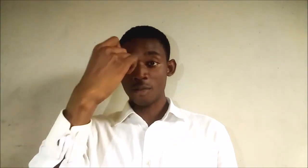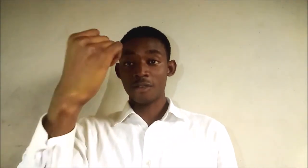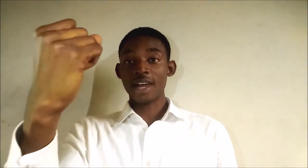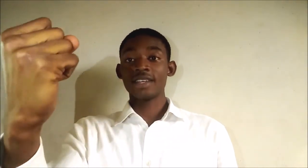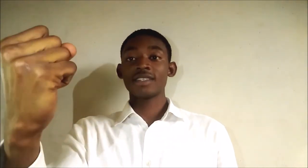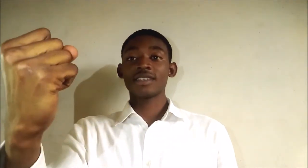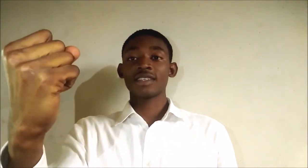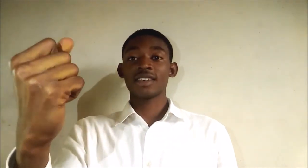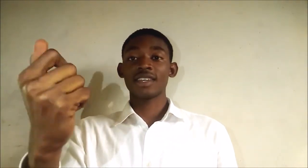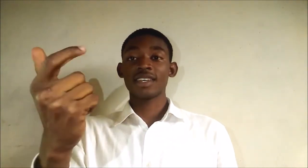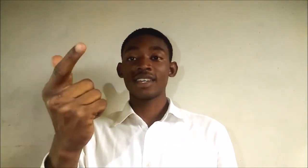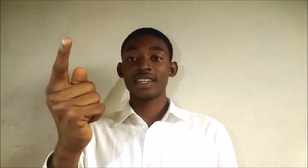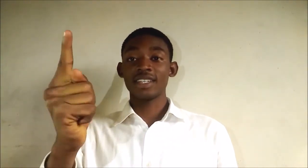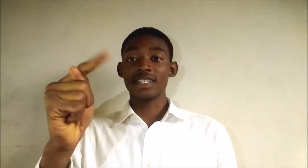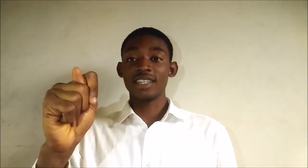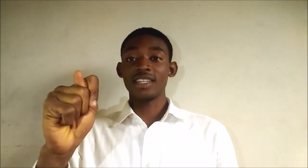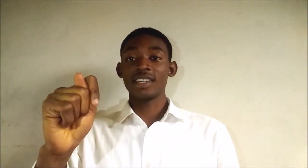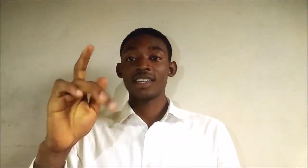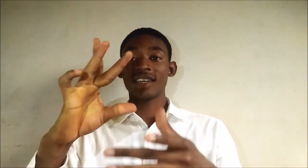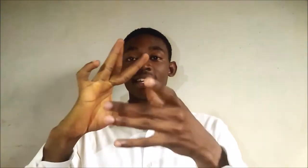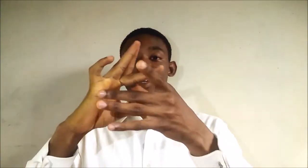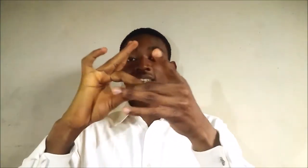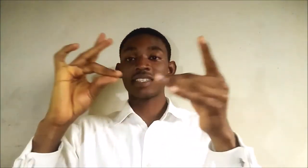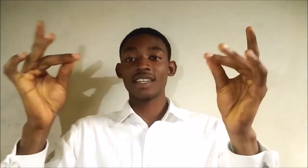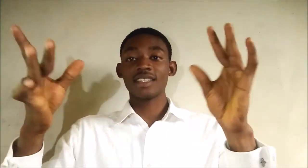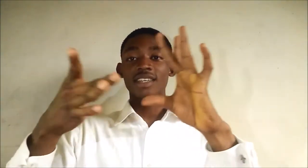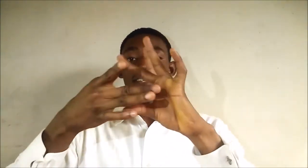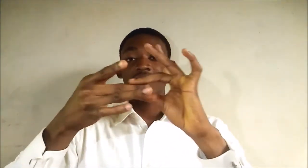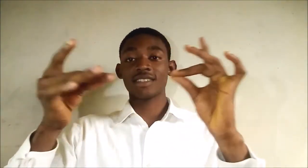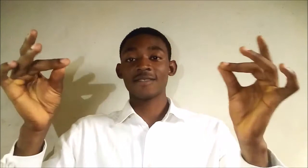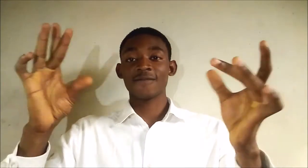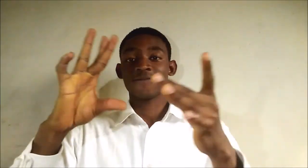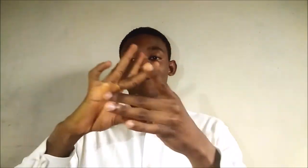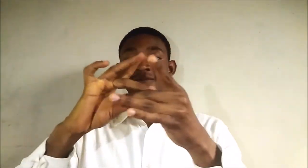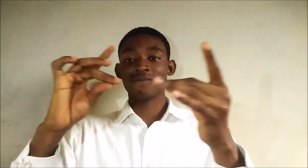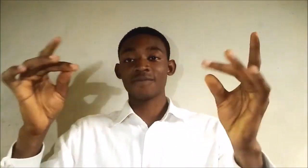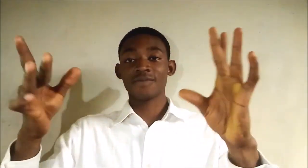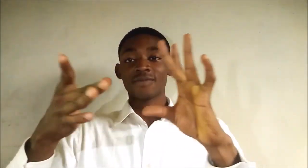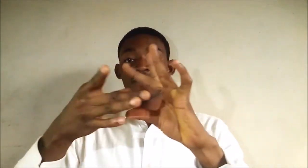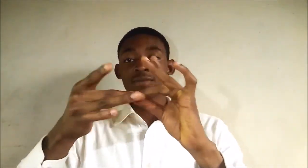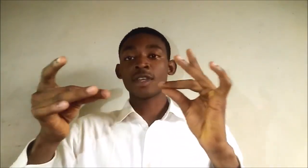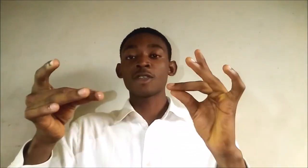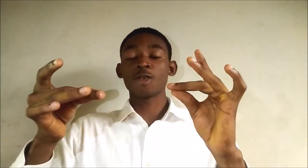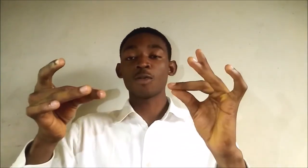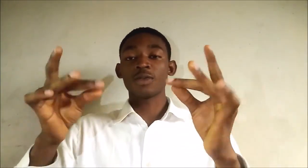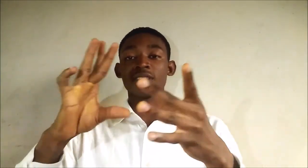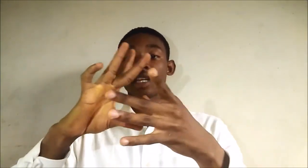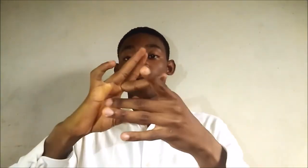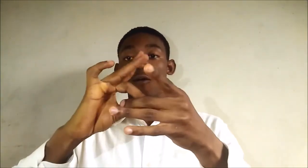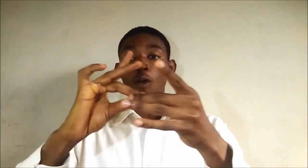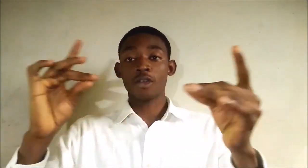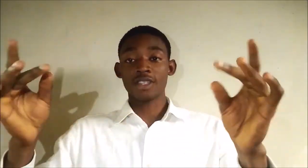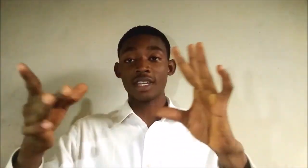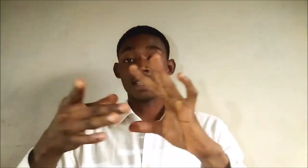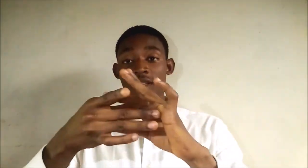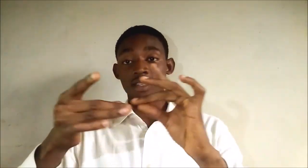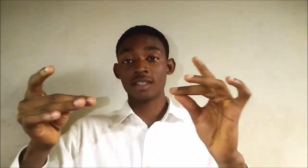memorize the sentence. So this is a sign for sentence. So